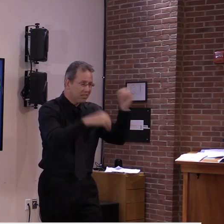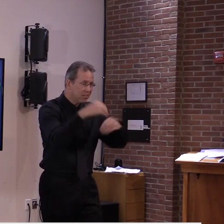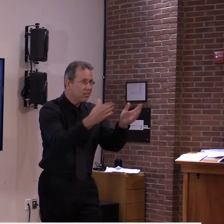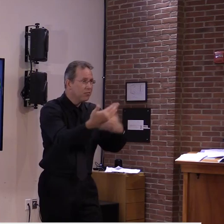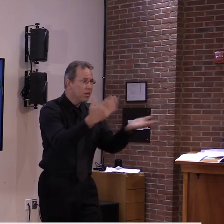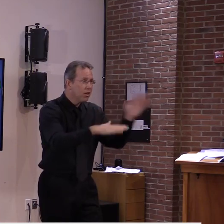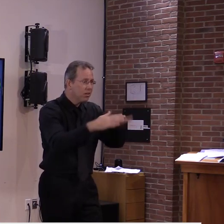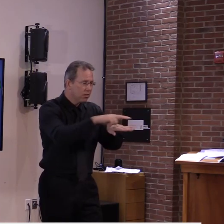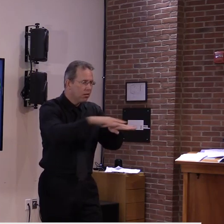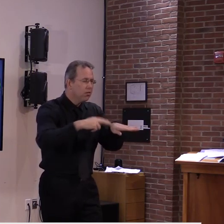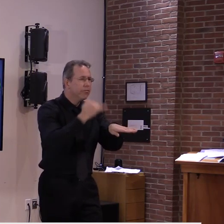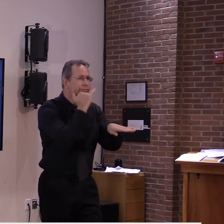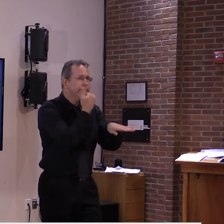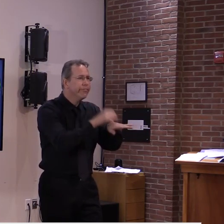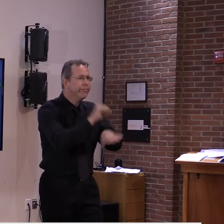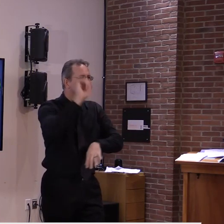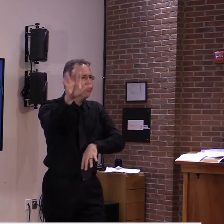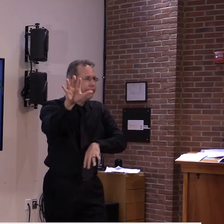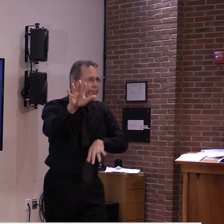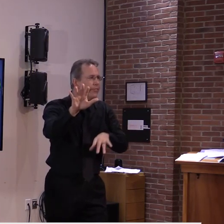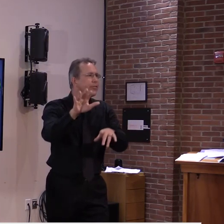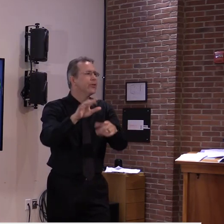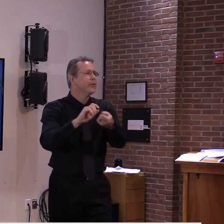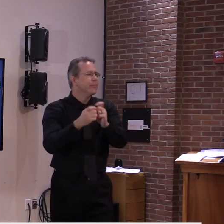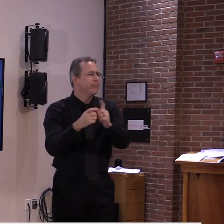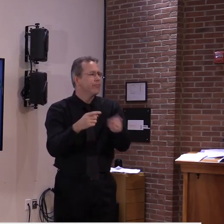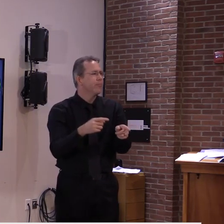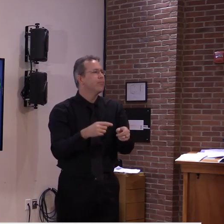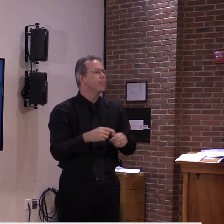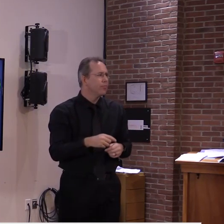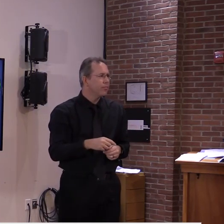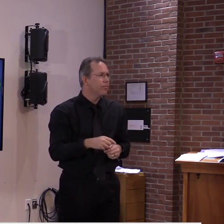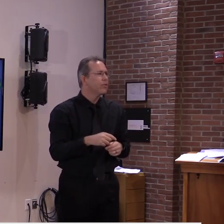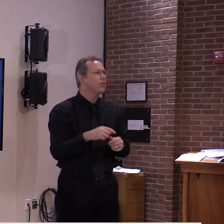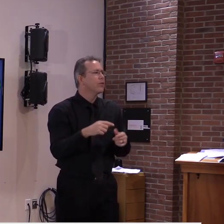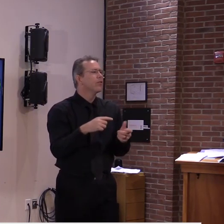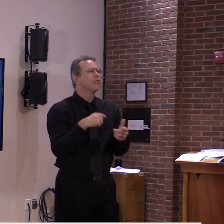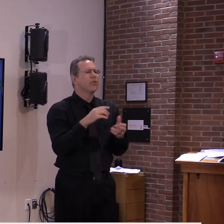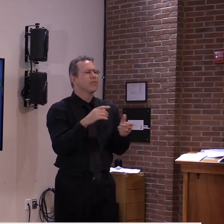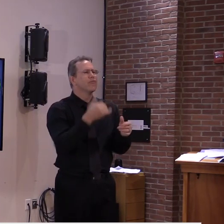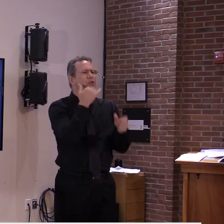now. We'll look at education as we move forward. In terms of